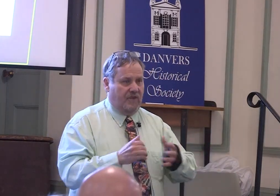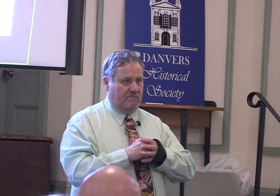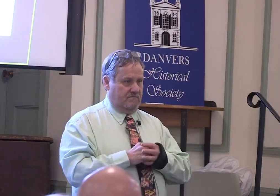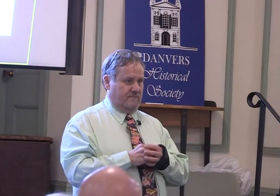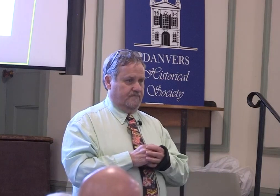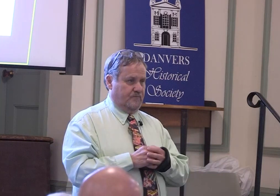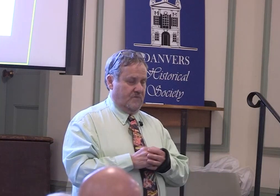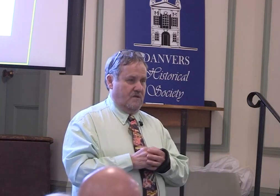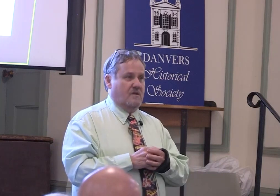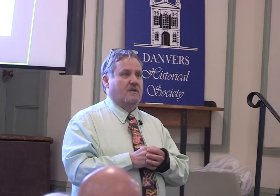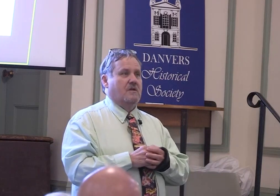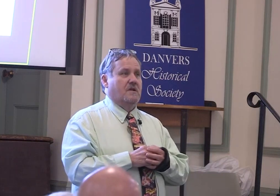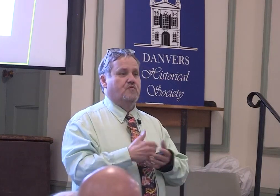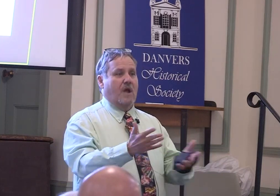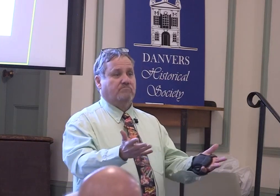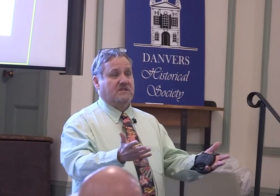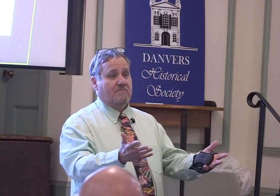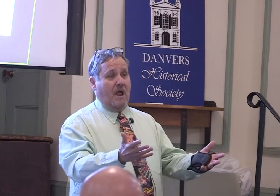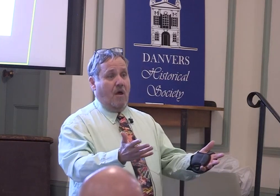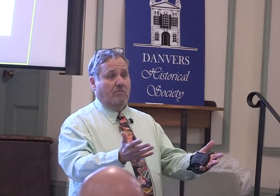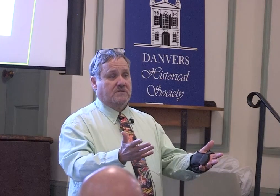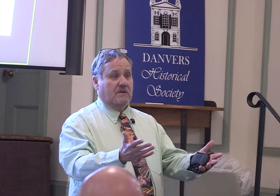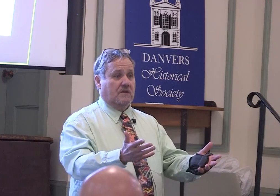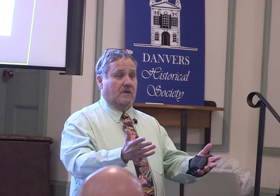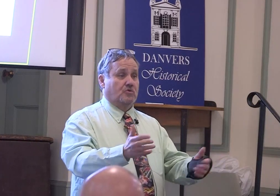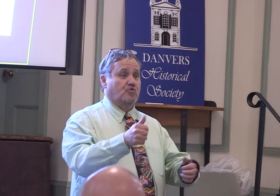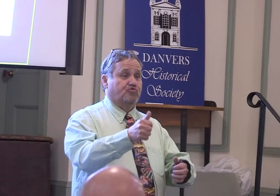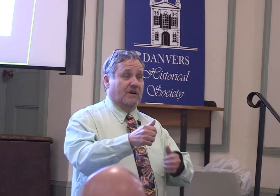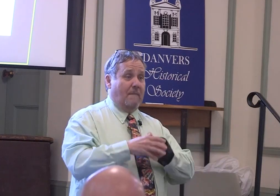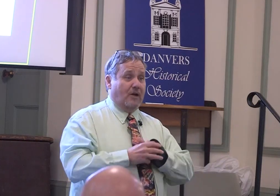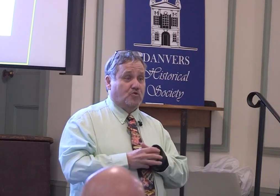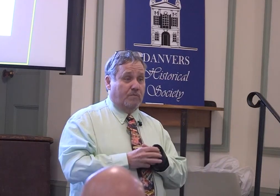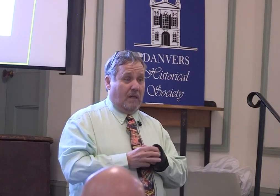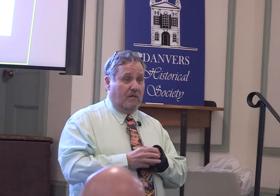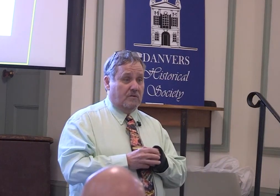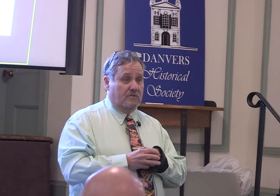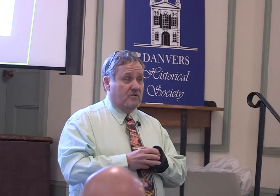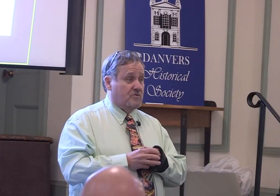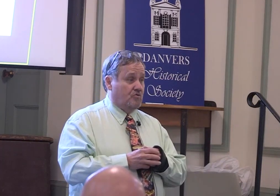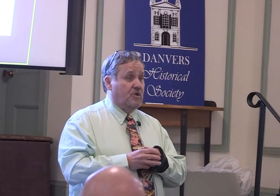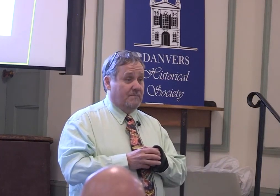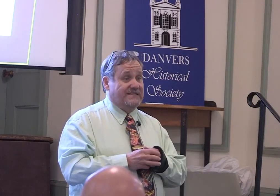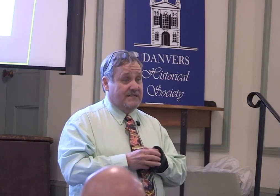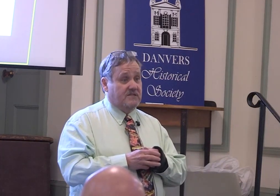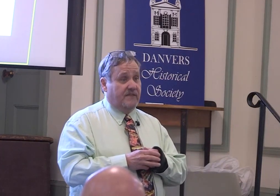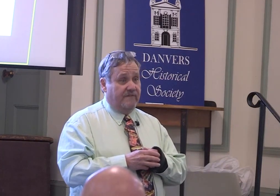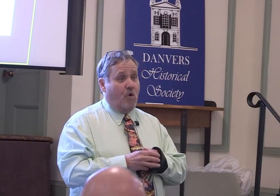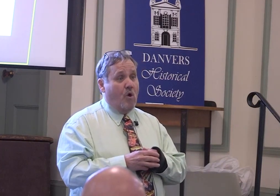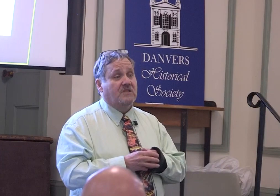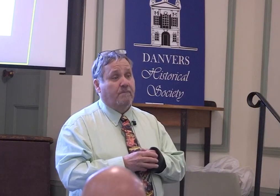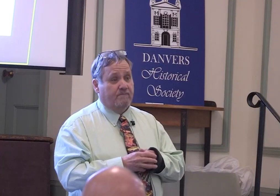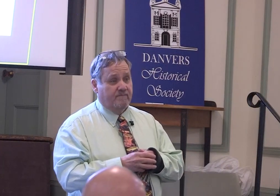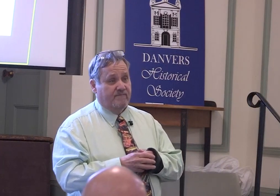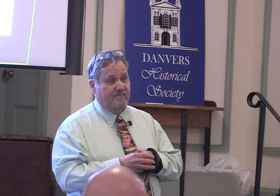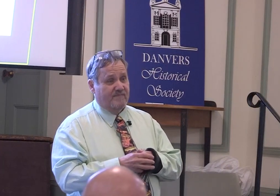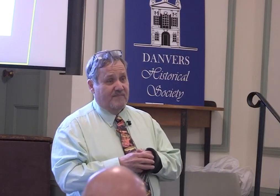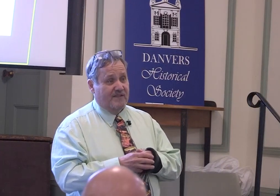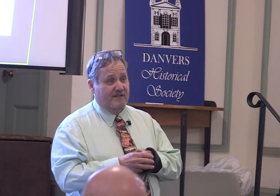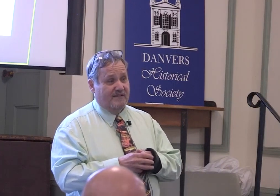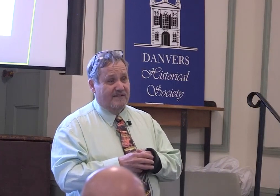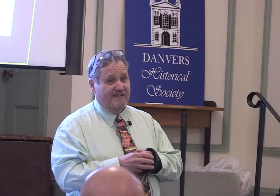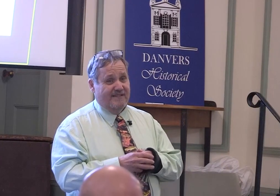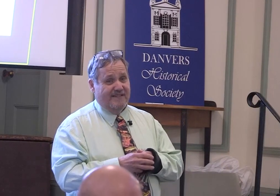hear nothing. If you come to my house and you ring my doorbell, you're going to be standing there for a long time.